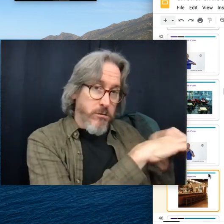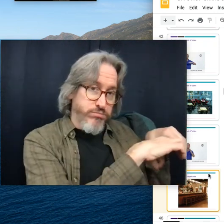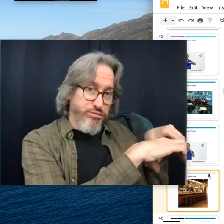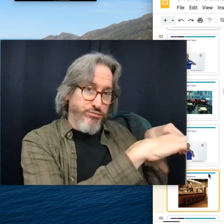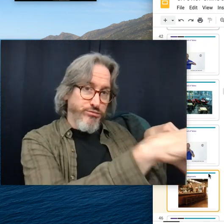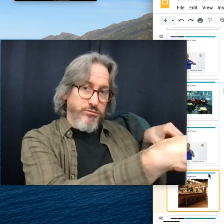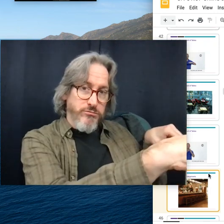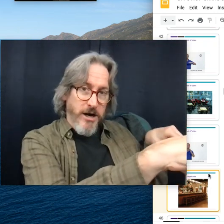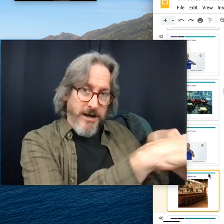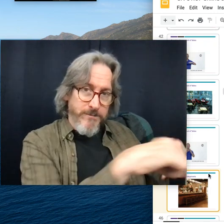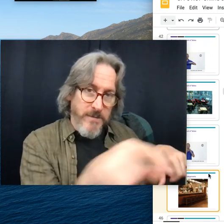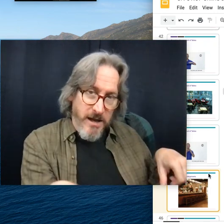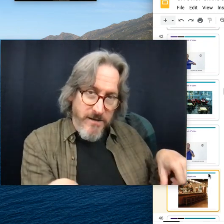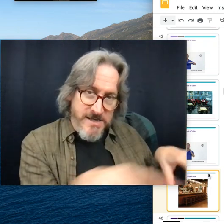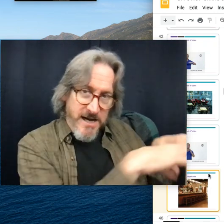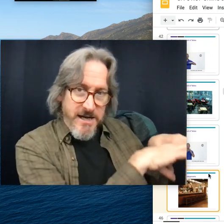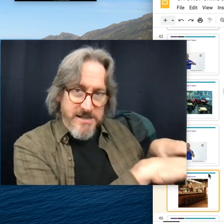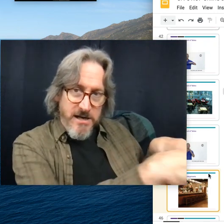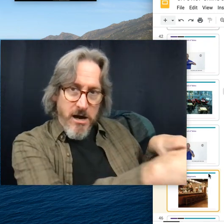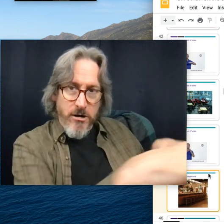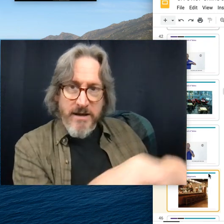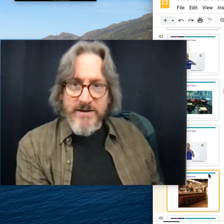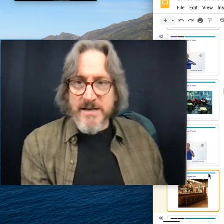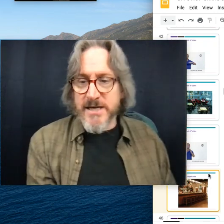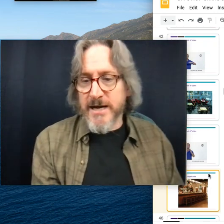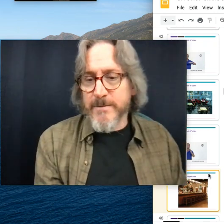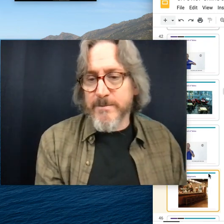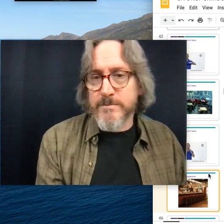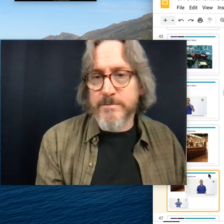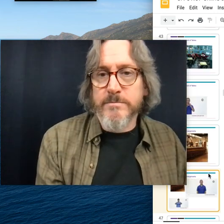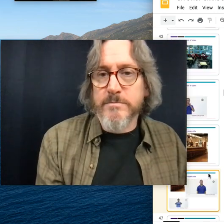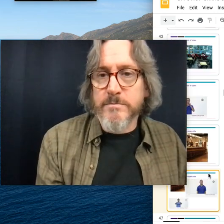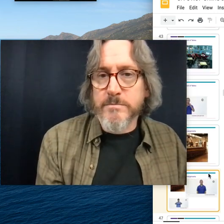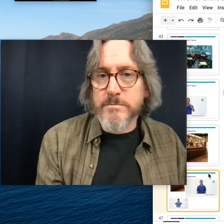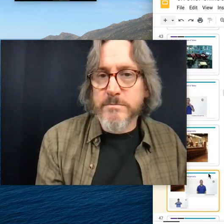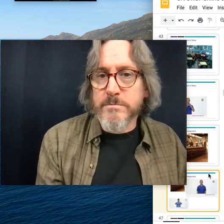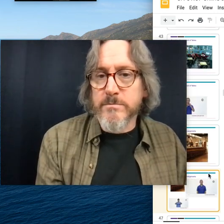bar, right? On this side, it's on our left-hand side.